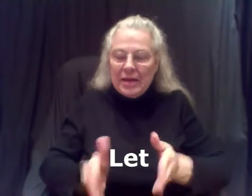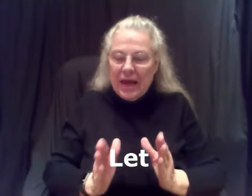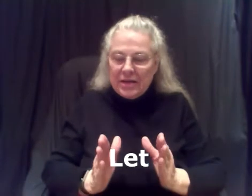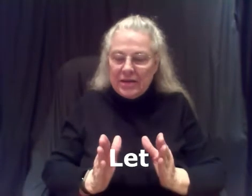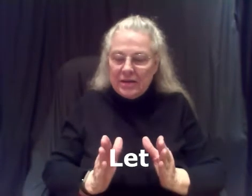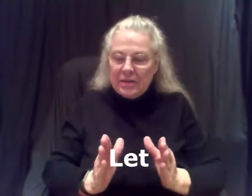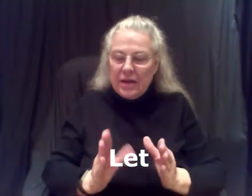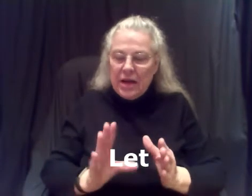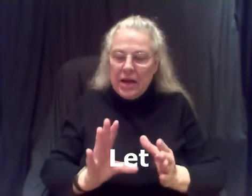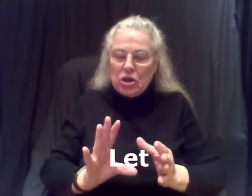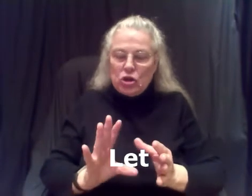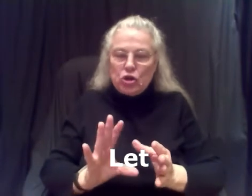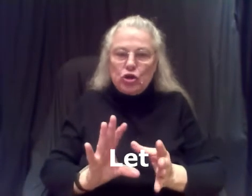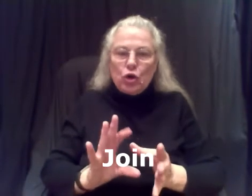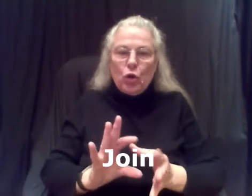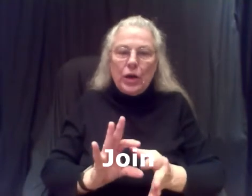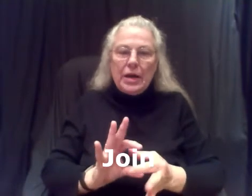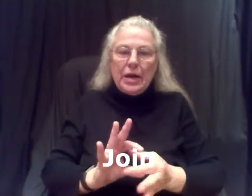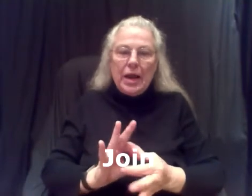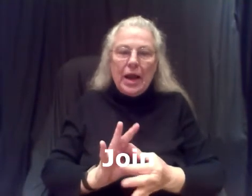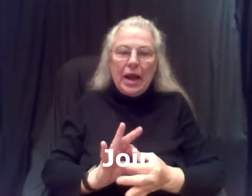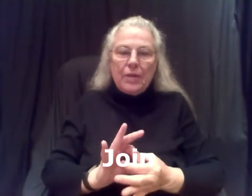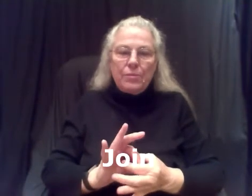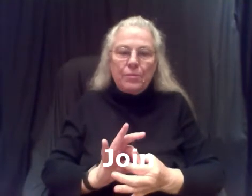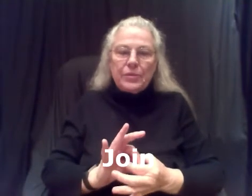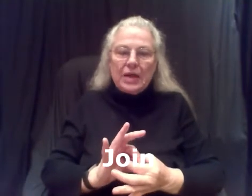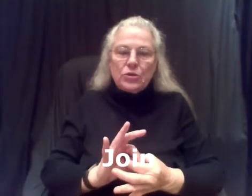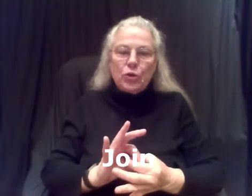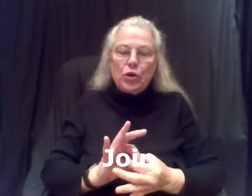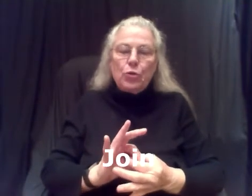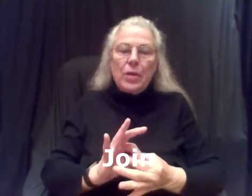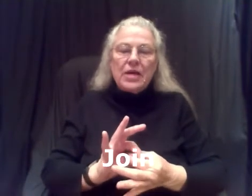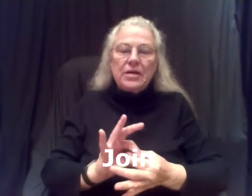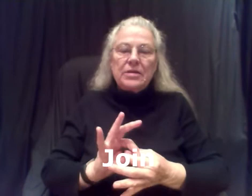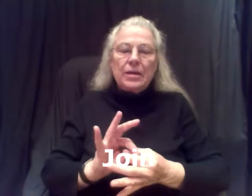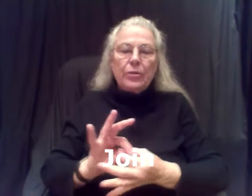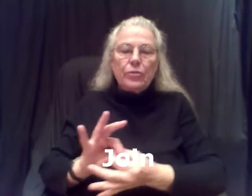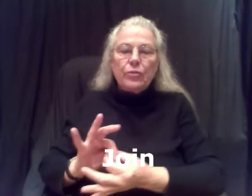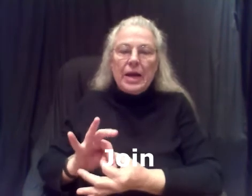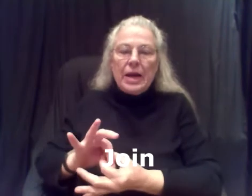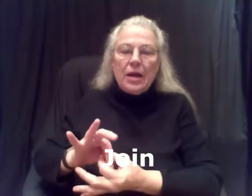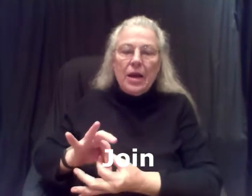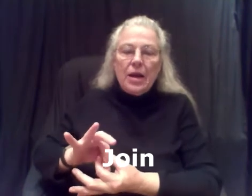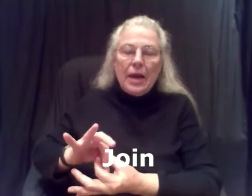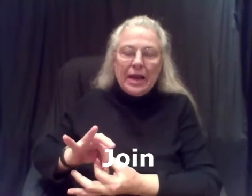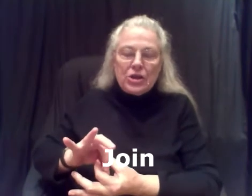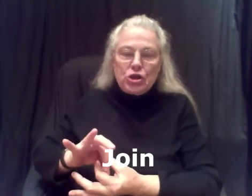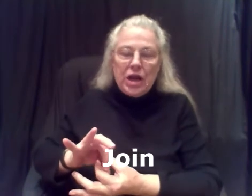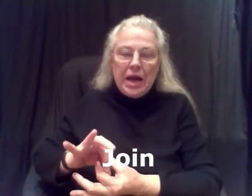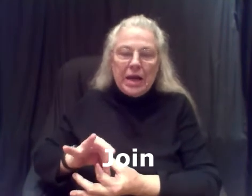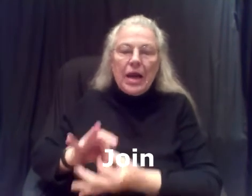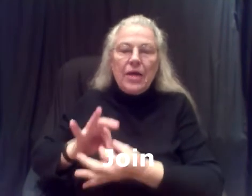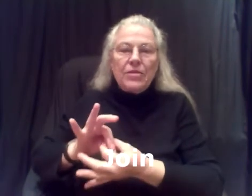Let. Join, and that's where you make that double ring like a chain. They